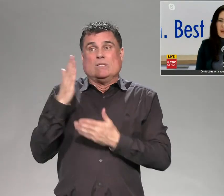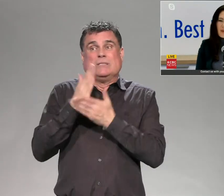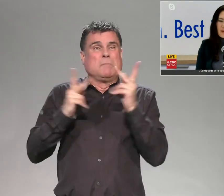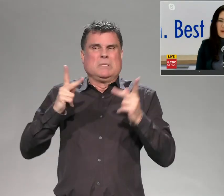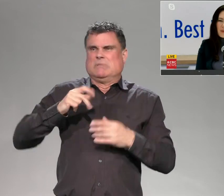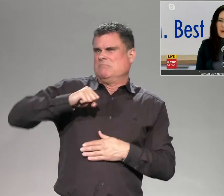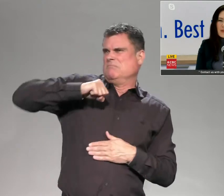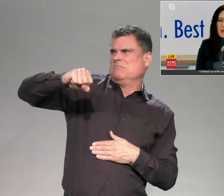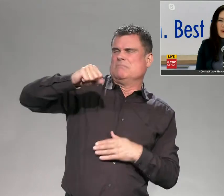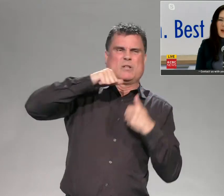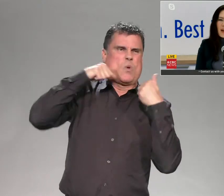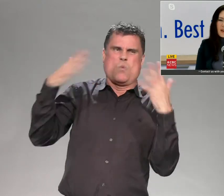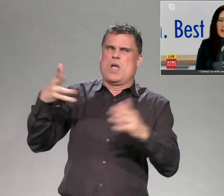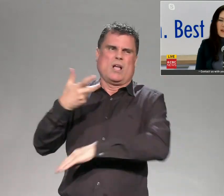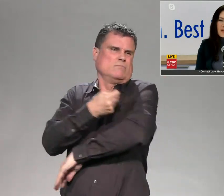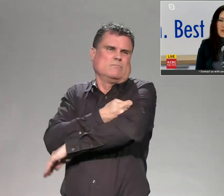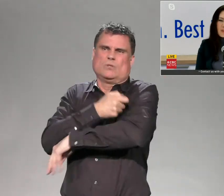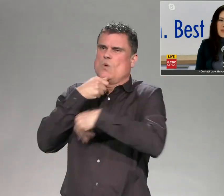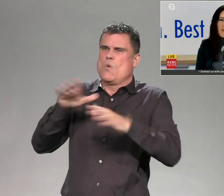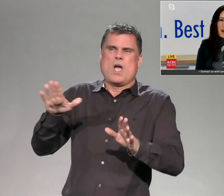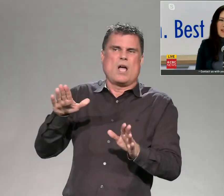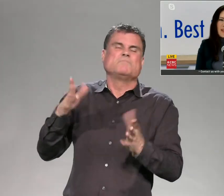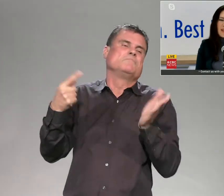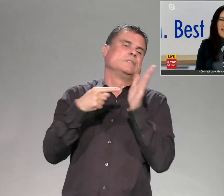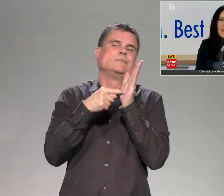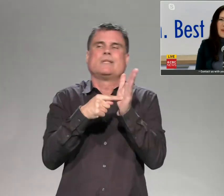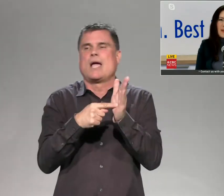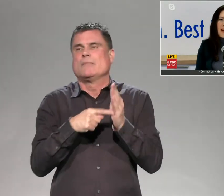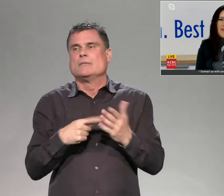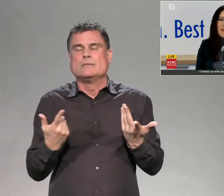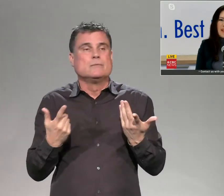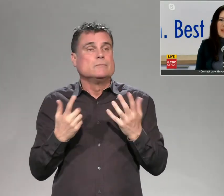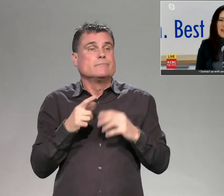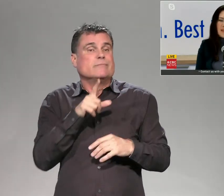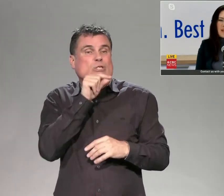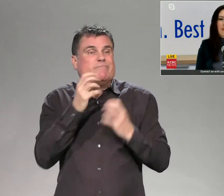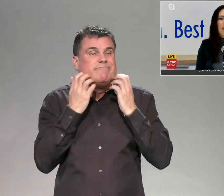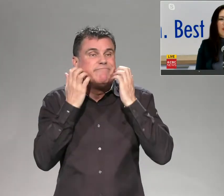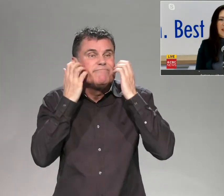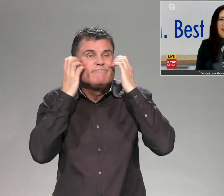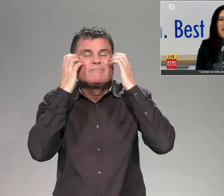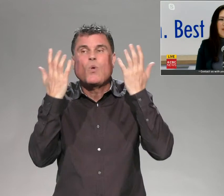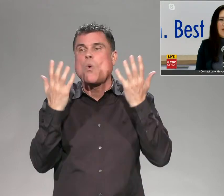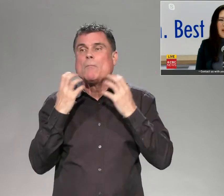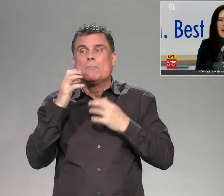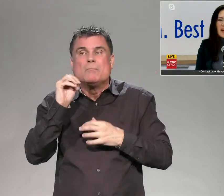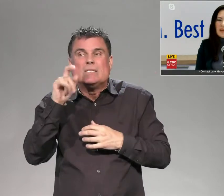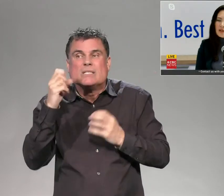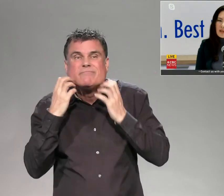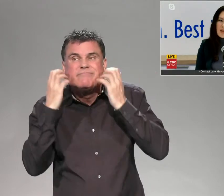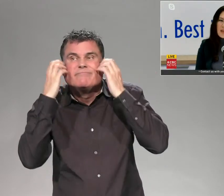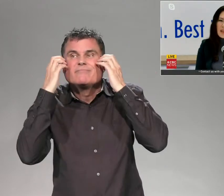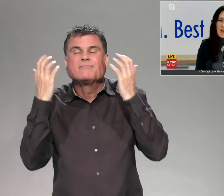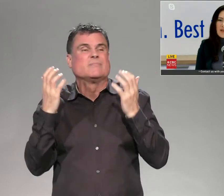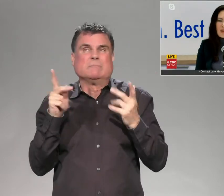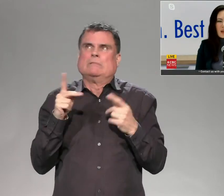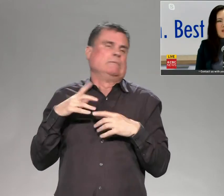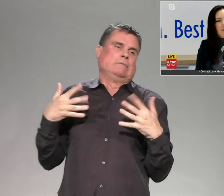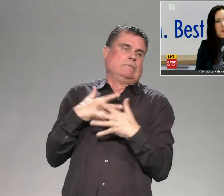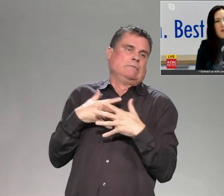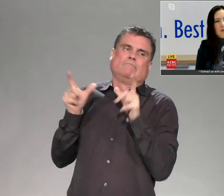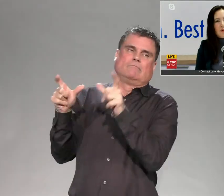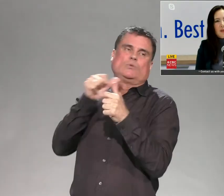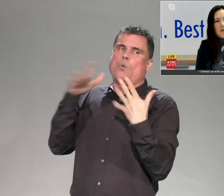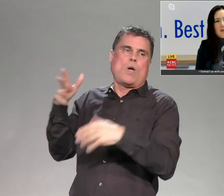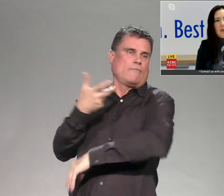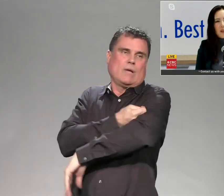pertussis or otherwise. So I think in terms of vaccine safety, what we have seen is community leaders, Indigenous leaders,